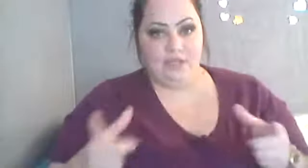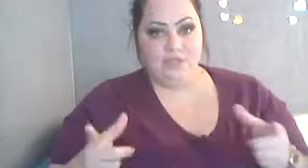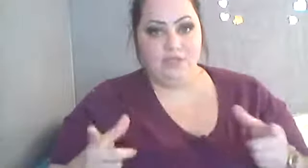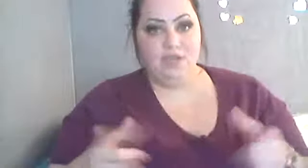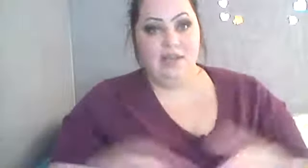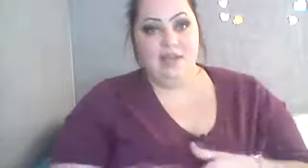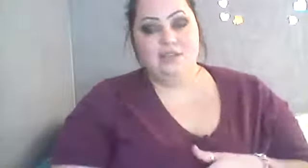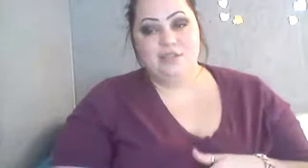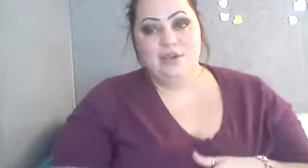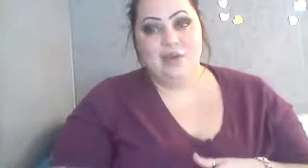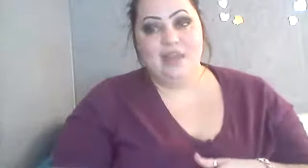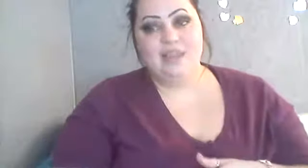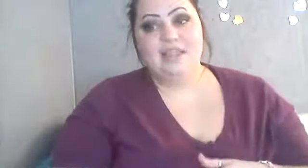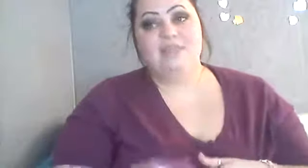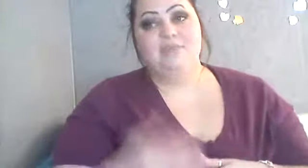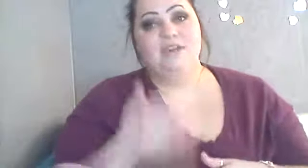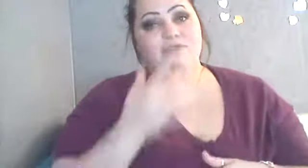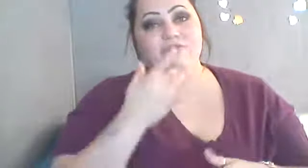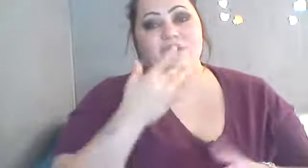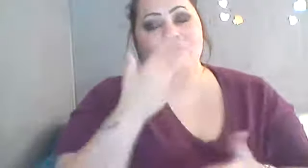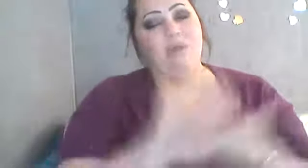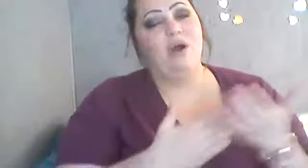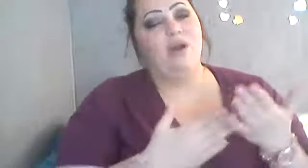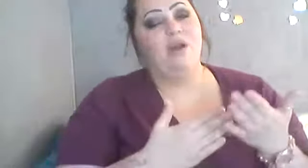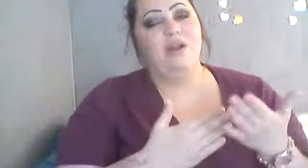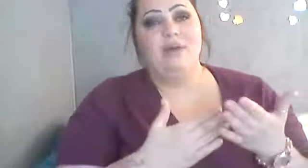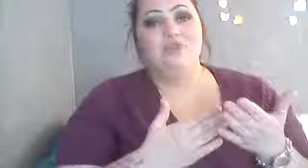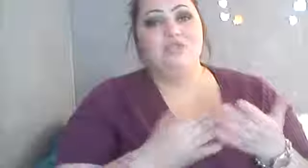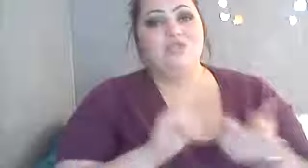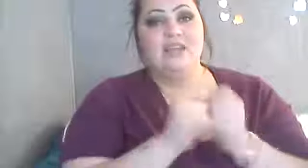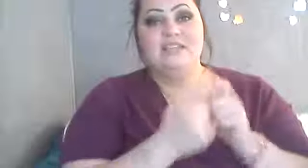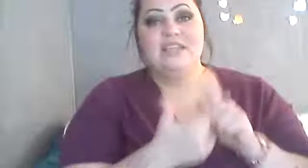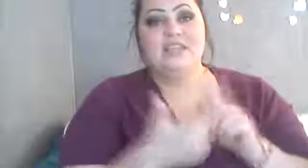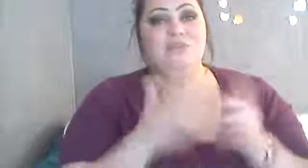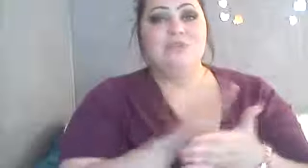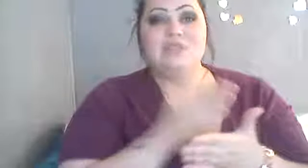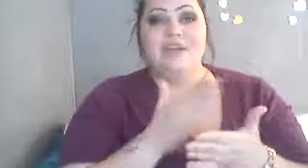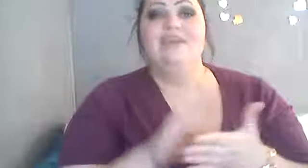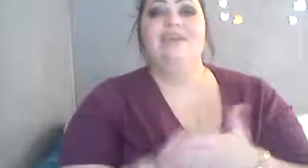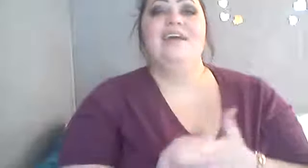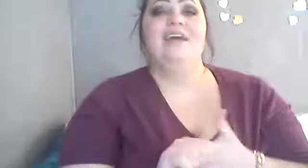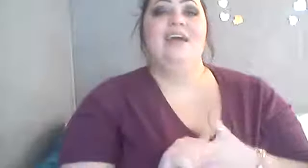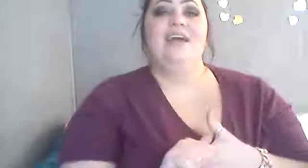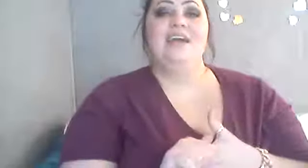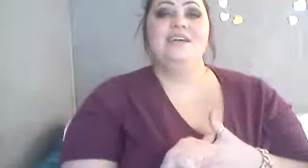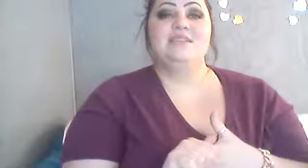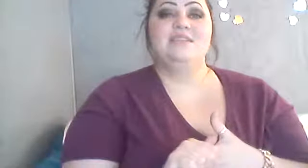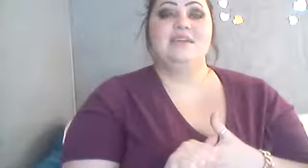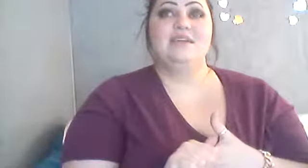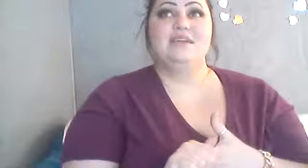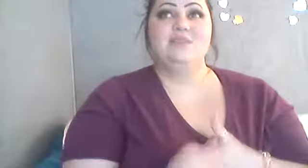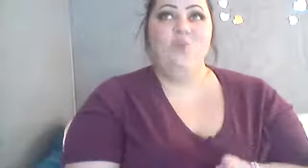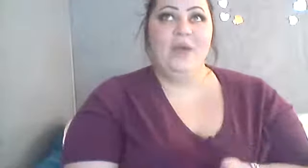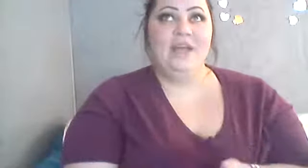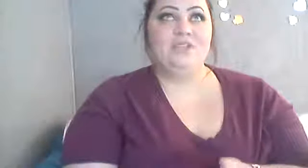language. So I think that's my favorite part about just translating music is it's a way